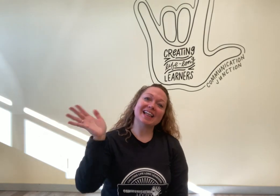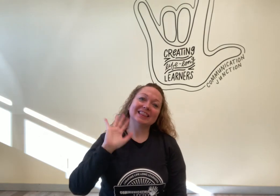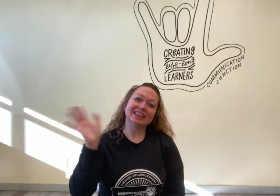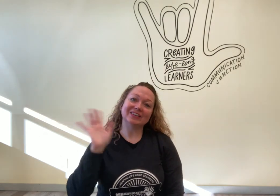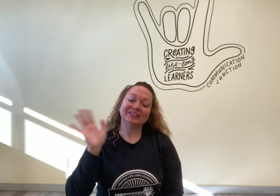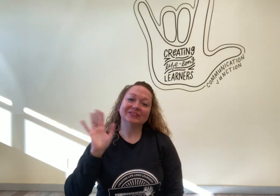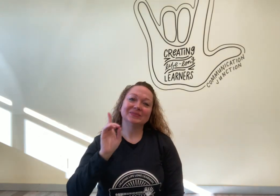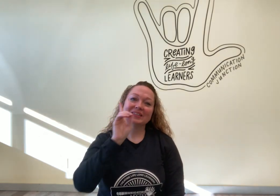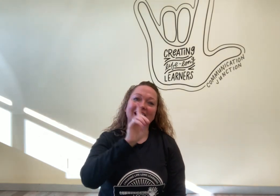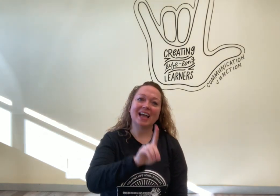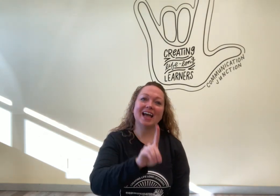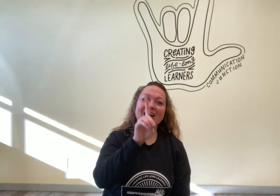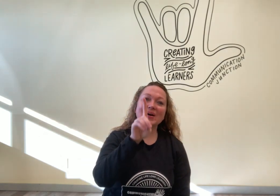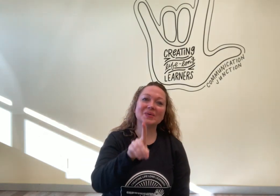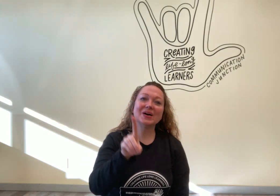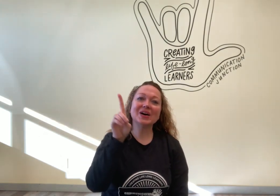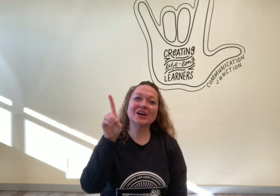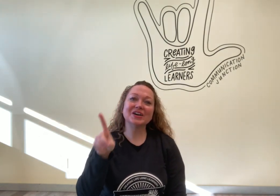Hello, how are you?